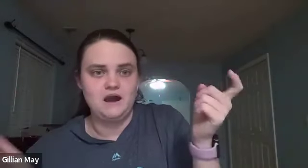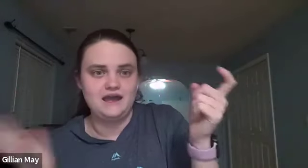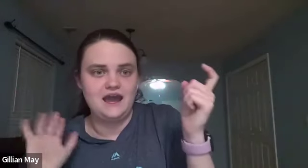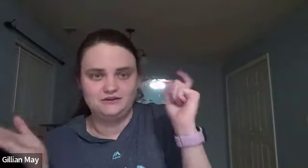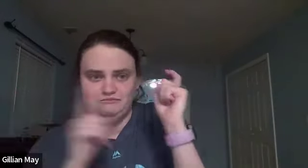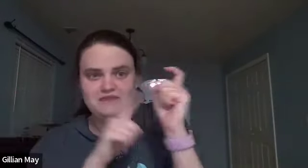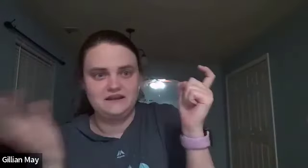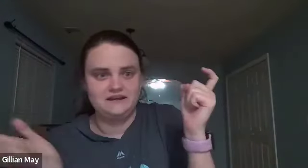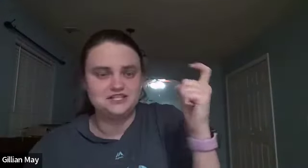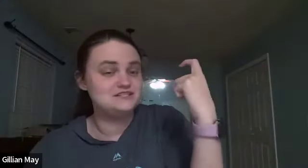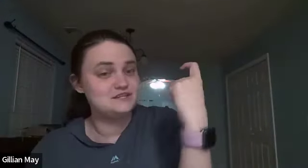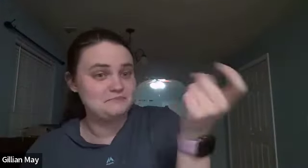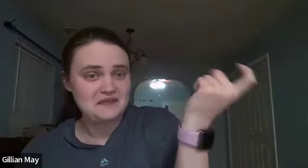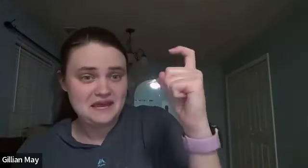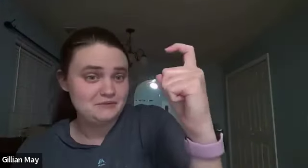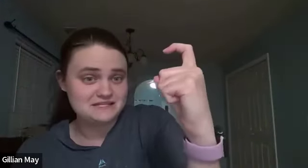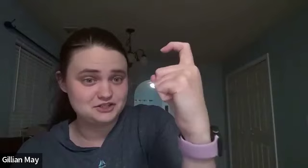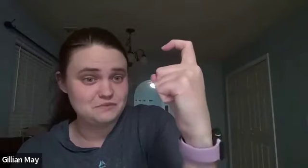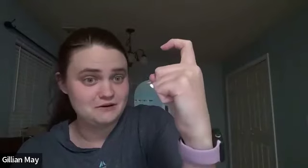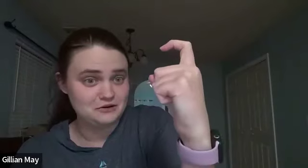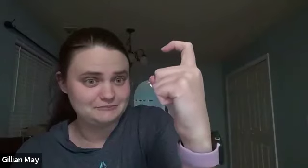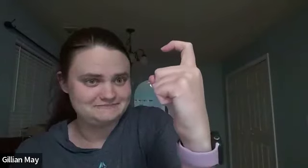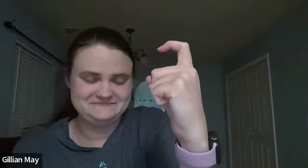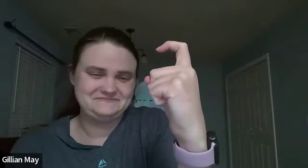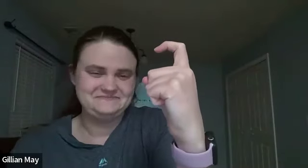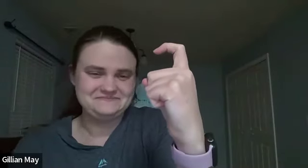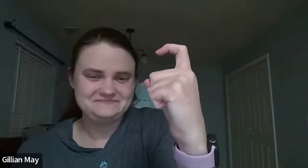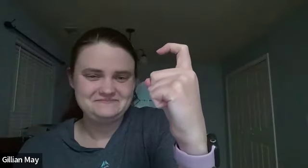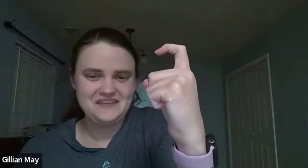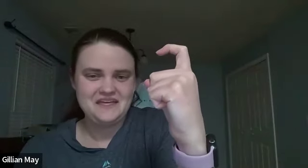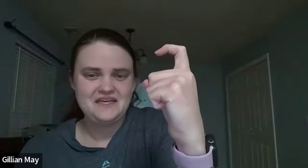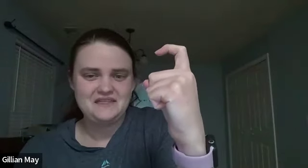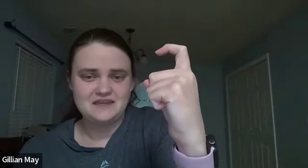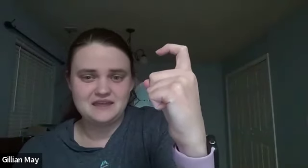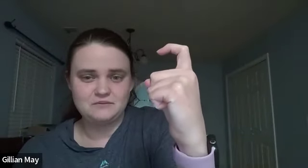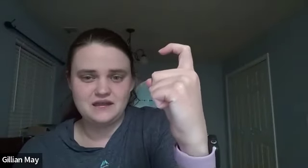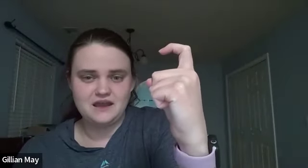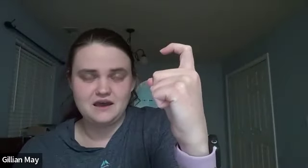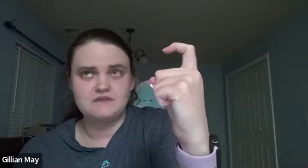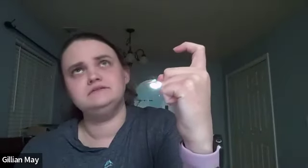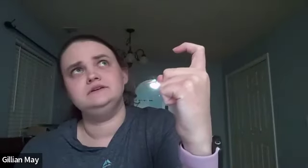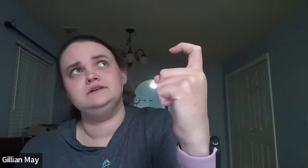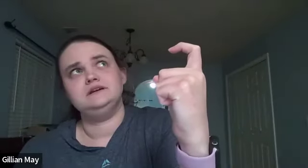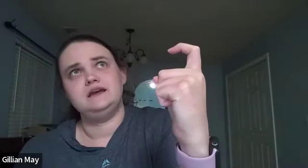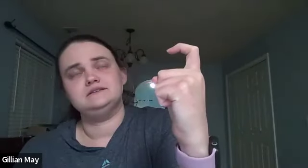why I made that connection. So anyways, here's your pirate hook. Then we have X.